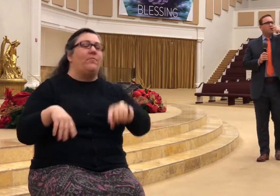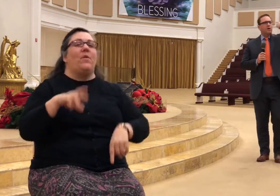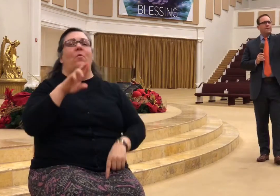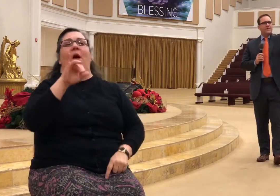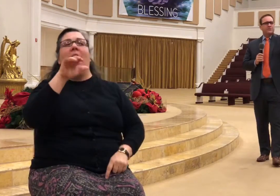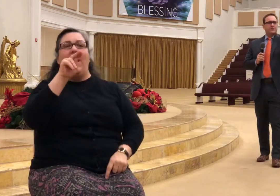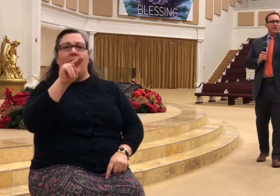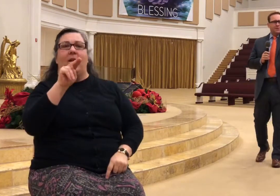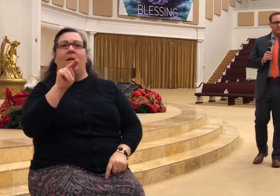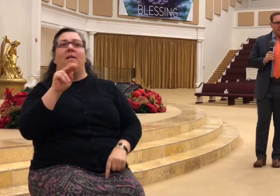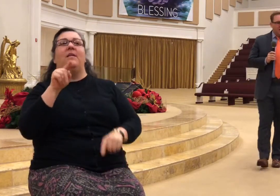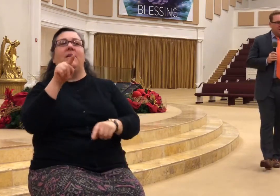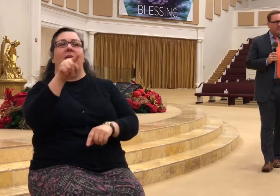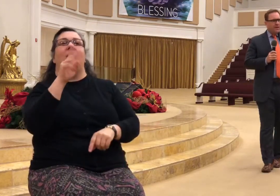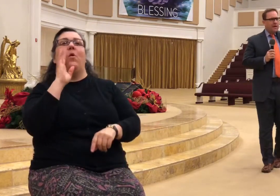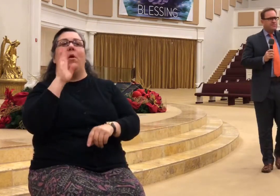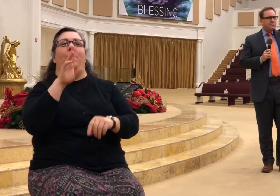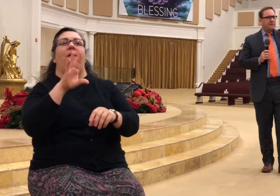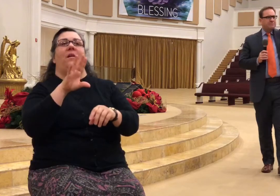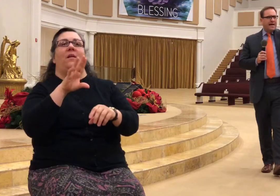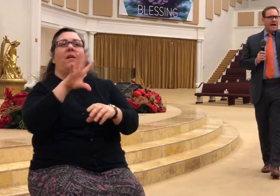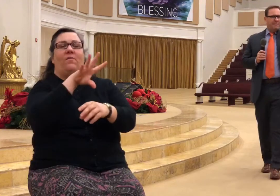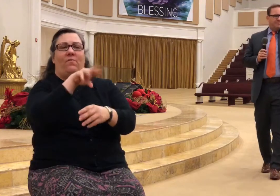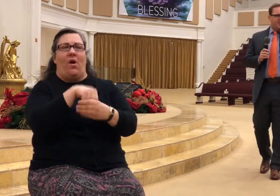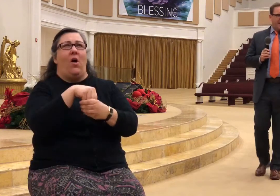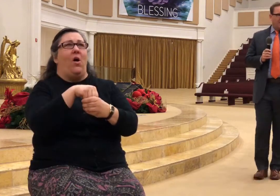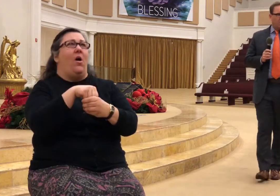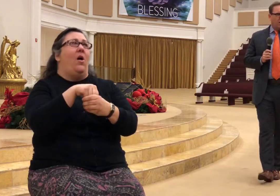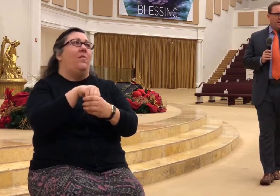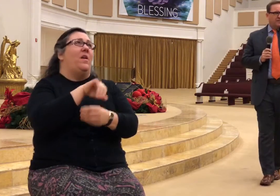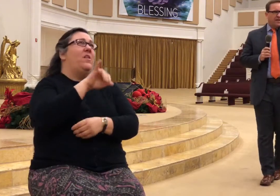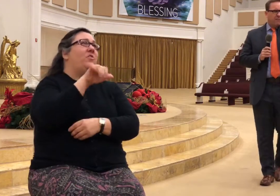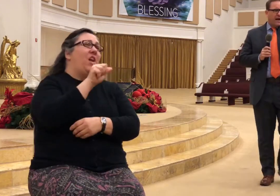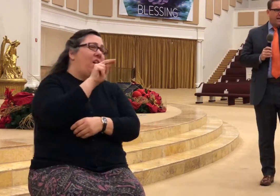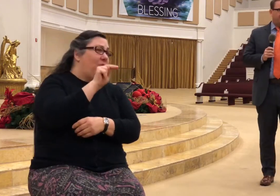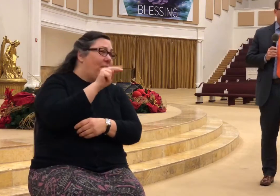Babineau is going to be instrumental coming up sometime January. Is that right?